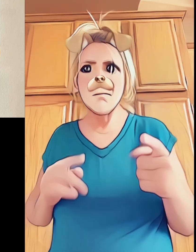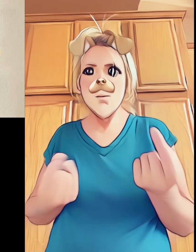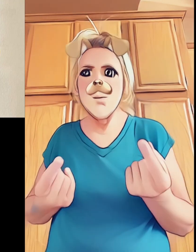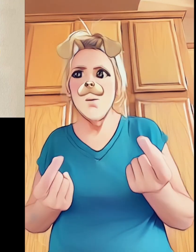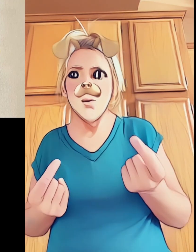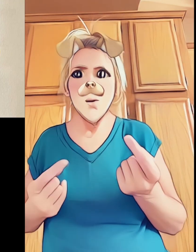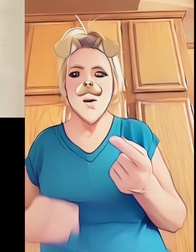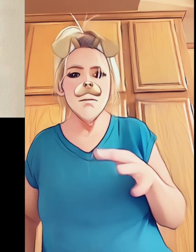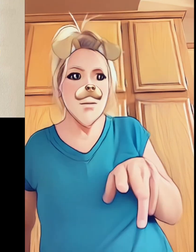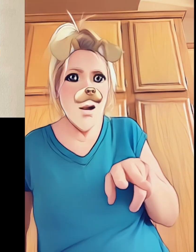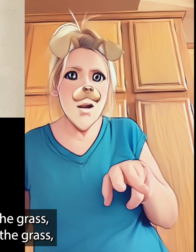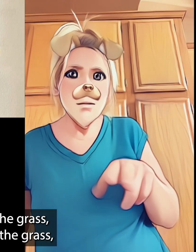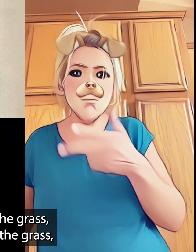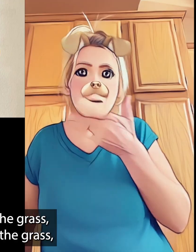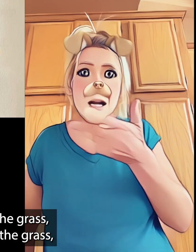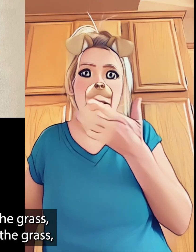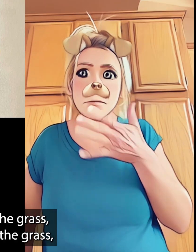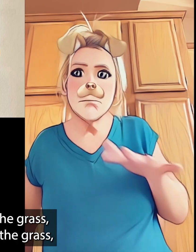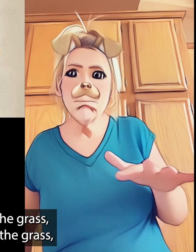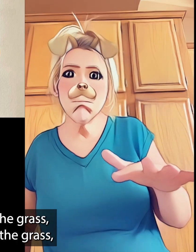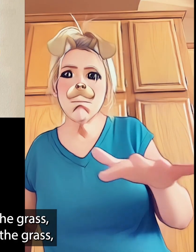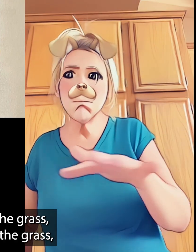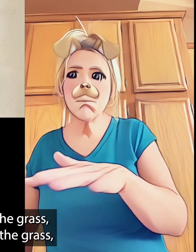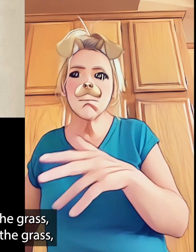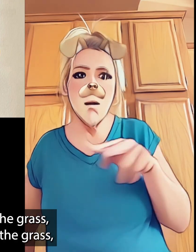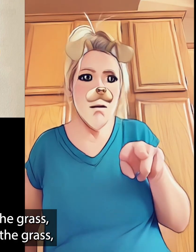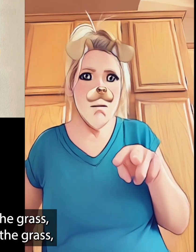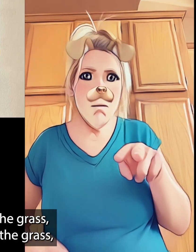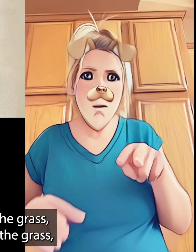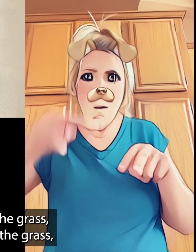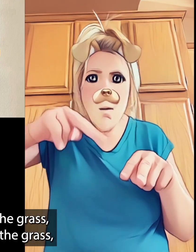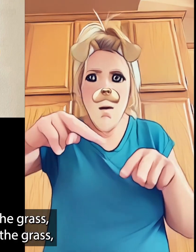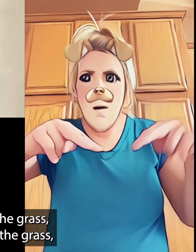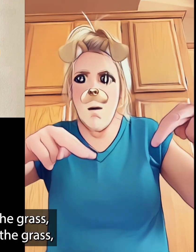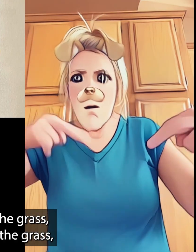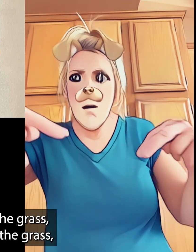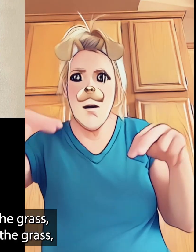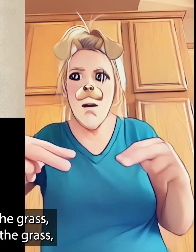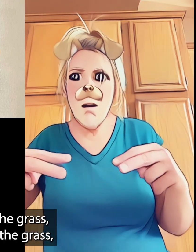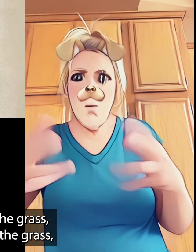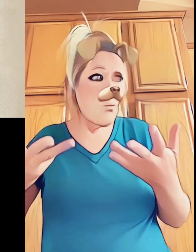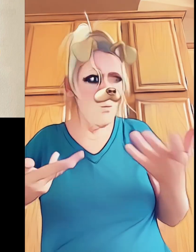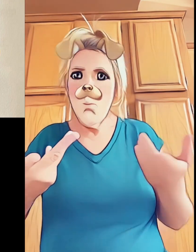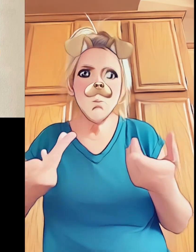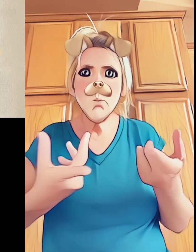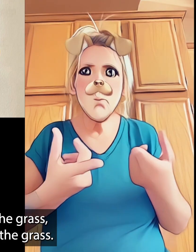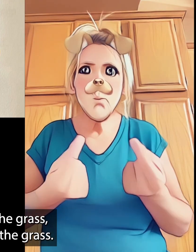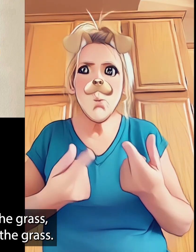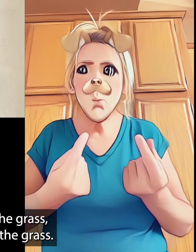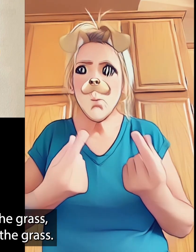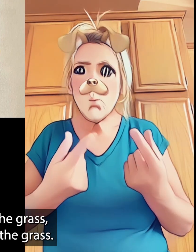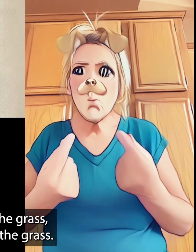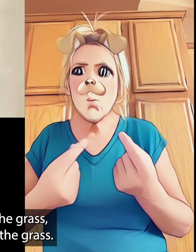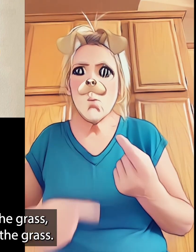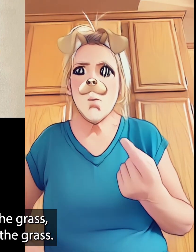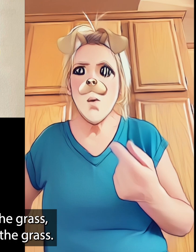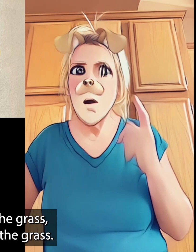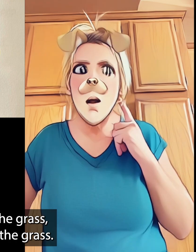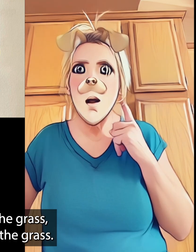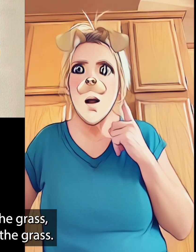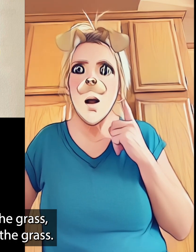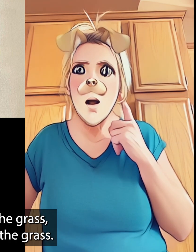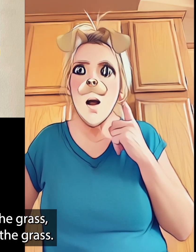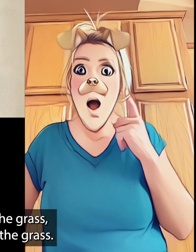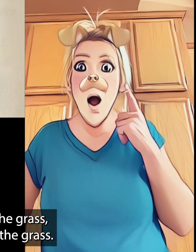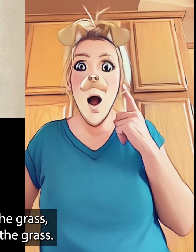hearing. And he looked at the grass, and they looked at the grass, and he looked at the